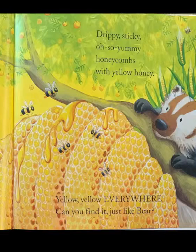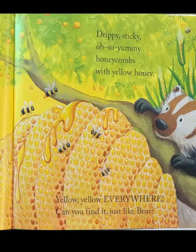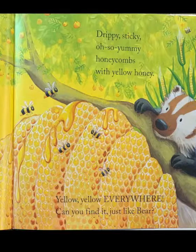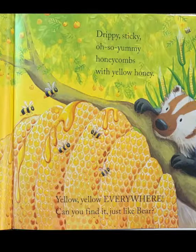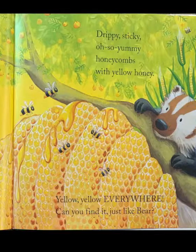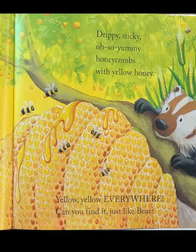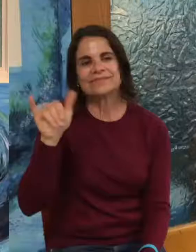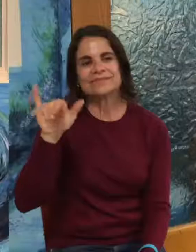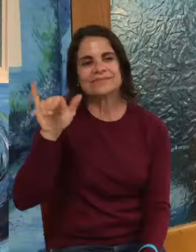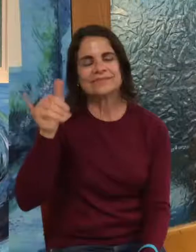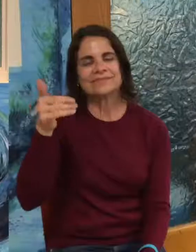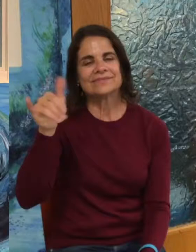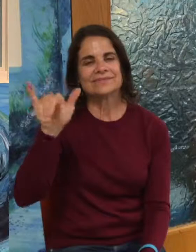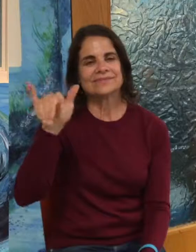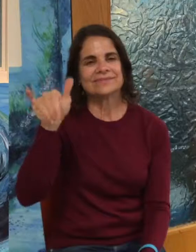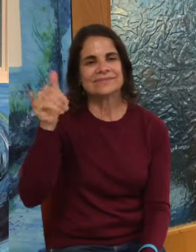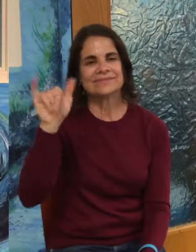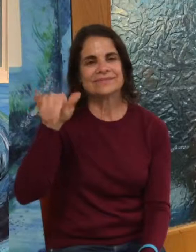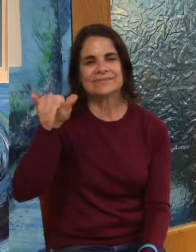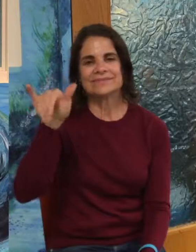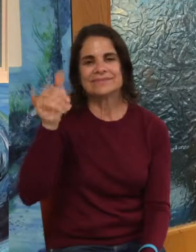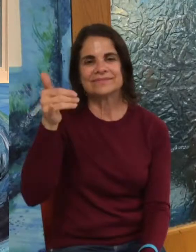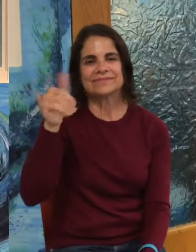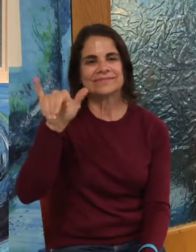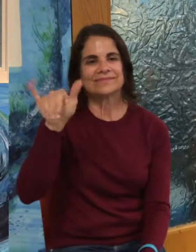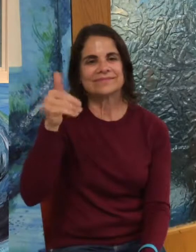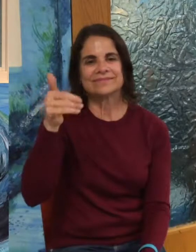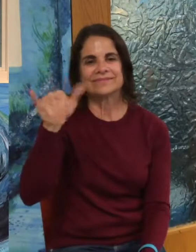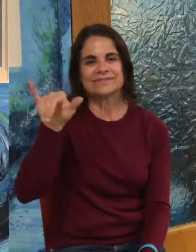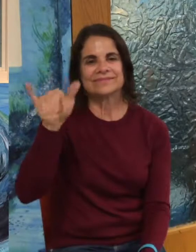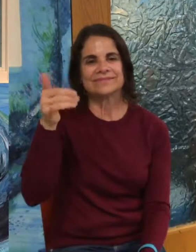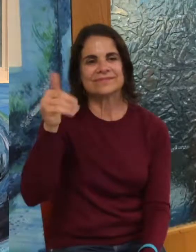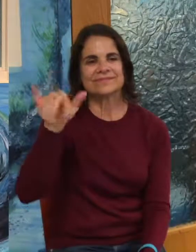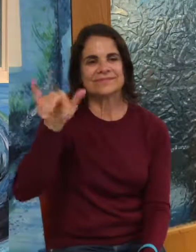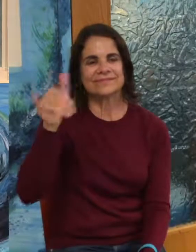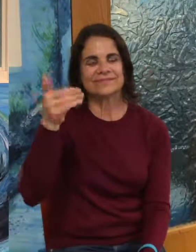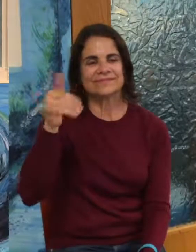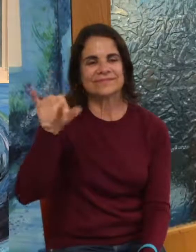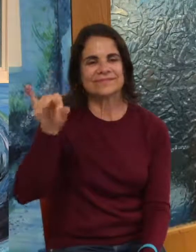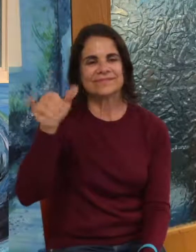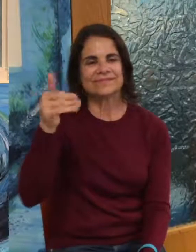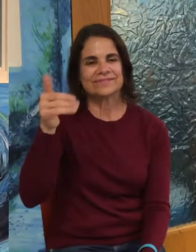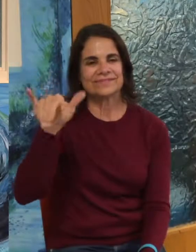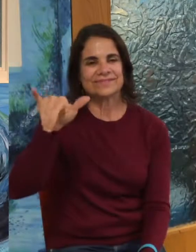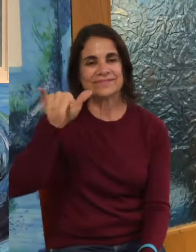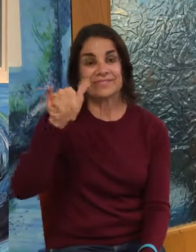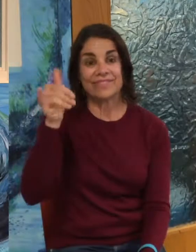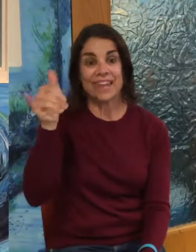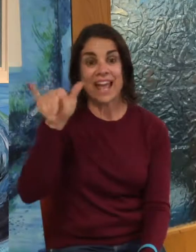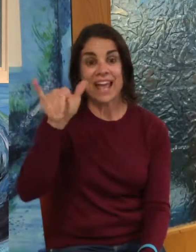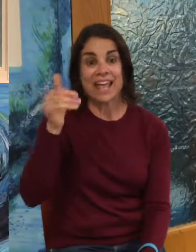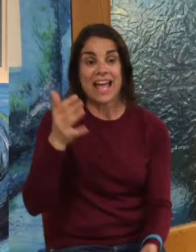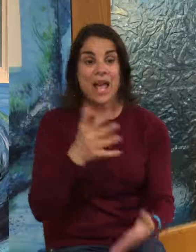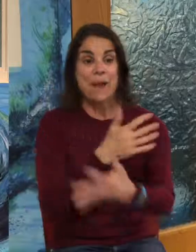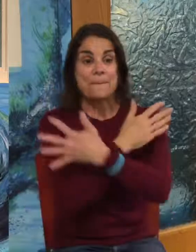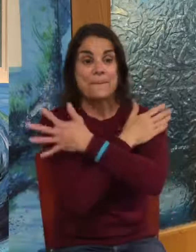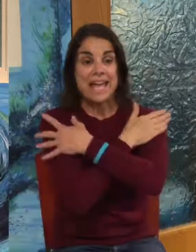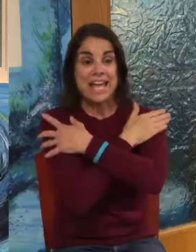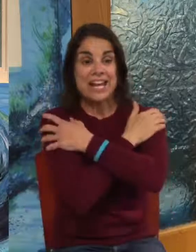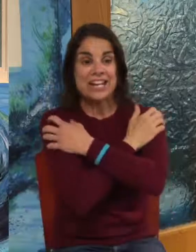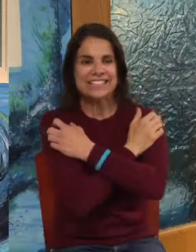honey. Yellow, yellow everywhere. Can you find it just